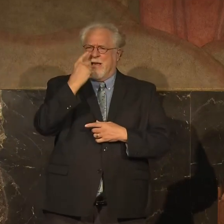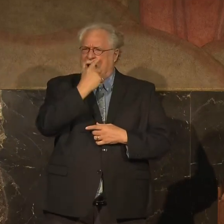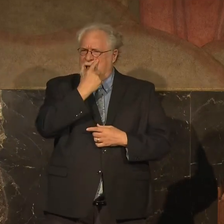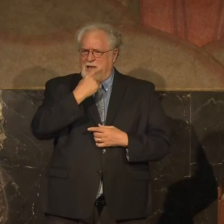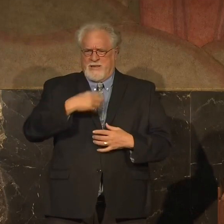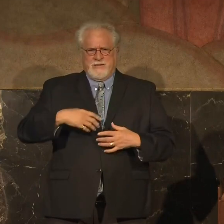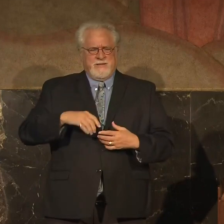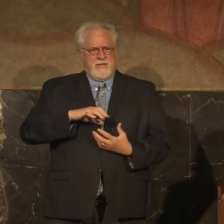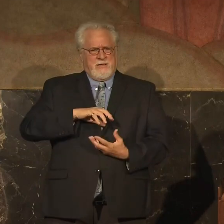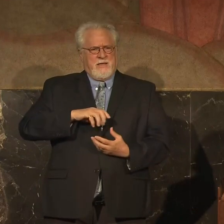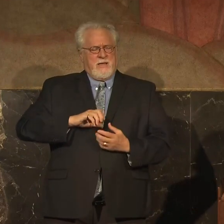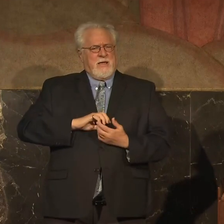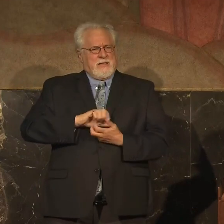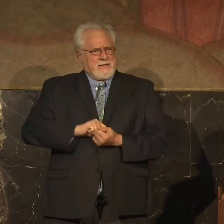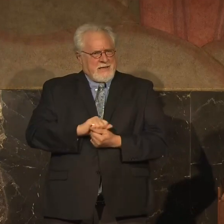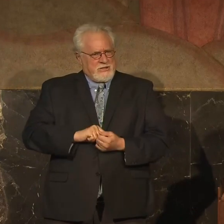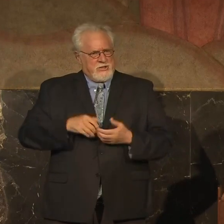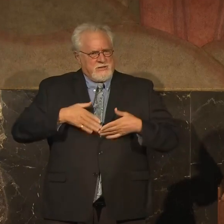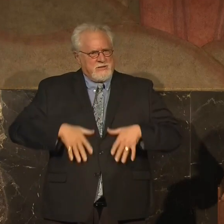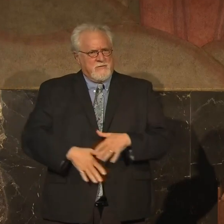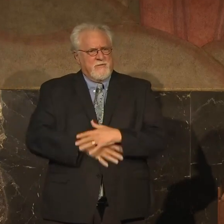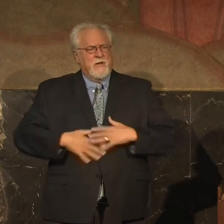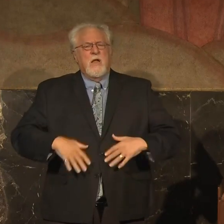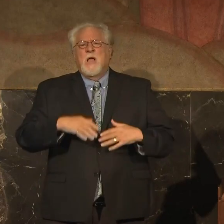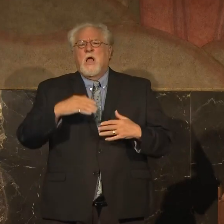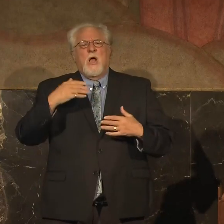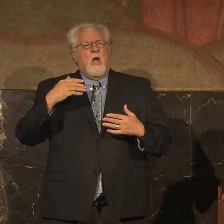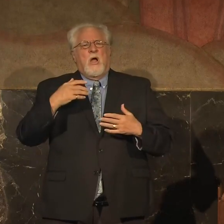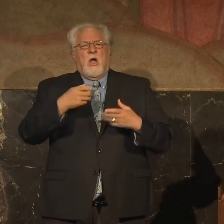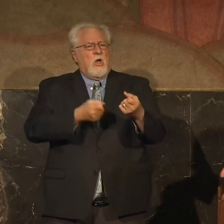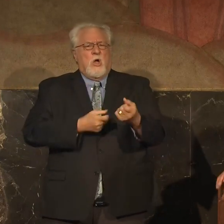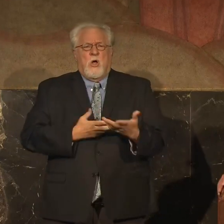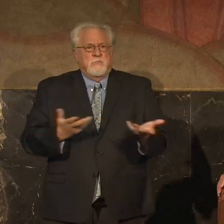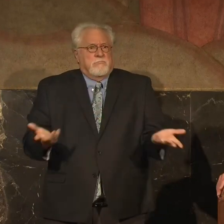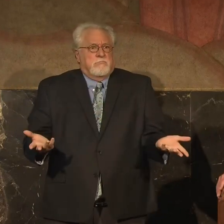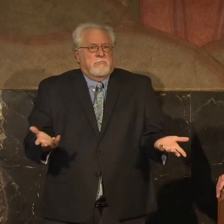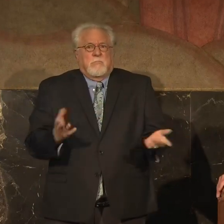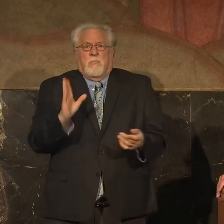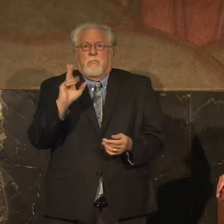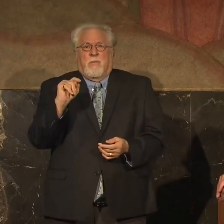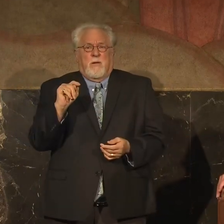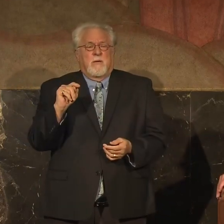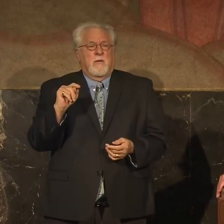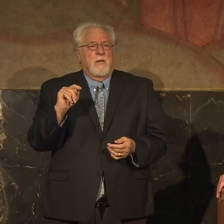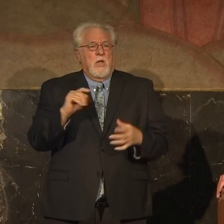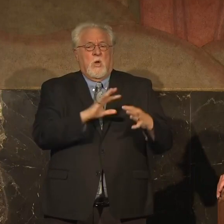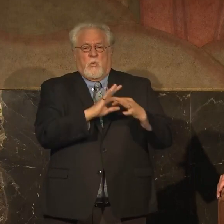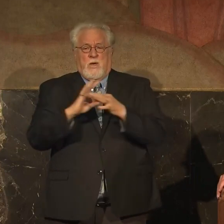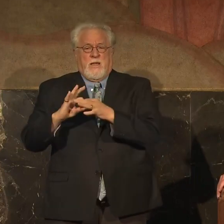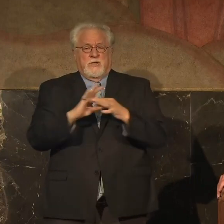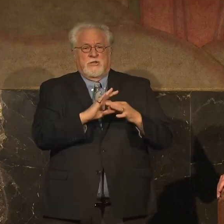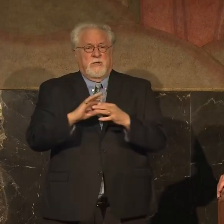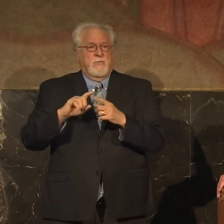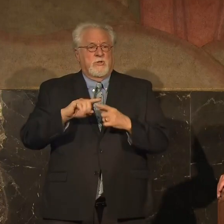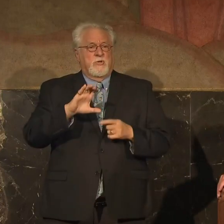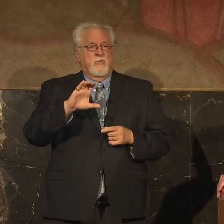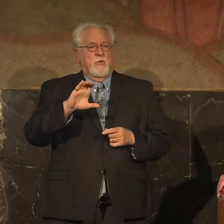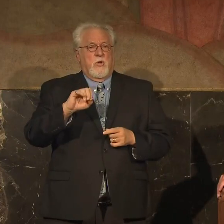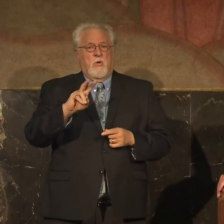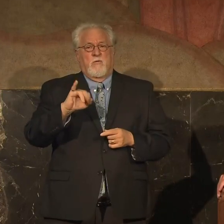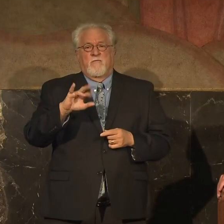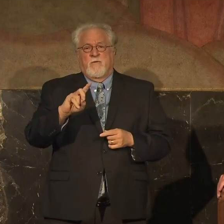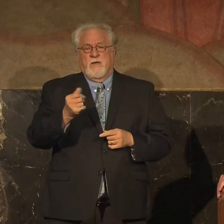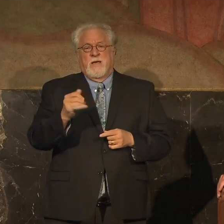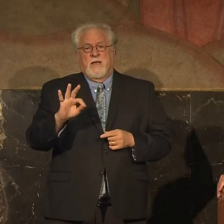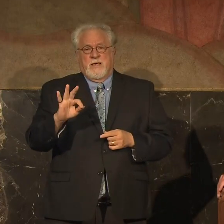organs. And we don't yet know exactly what causes it, but we know there is a relationship to the virus